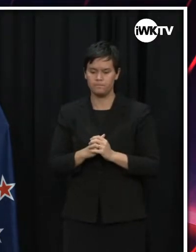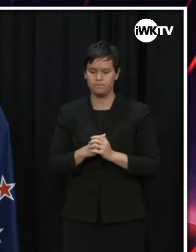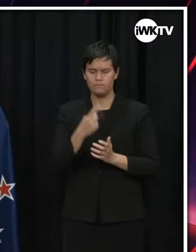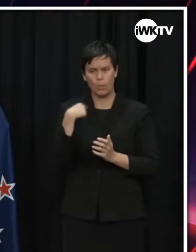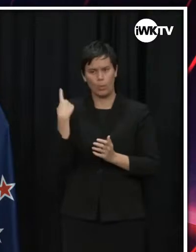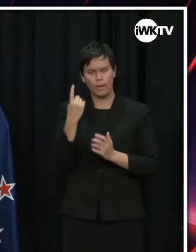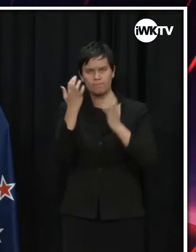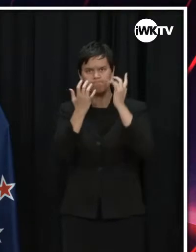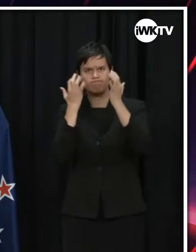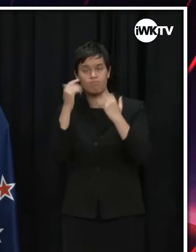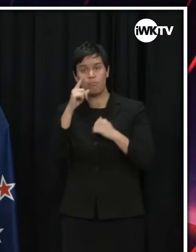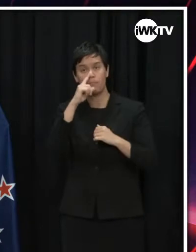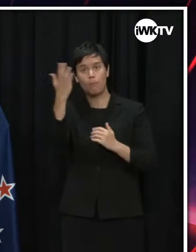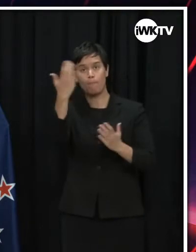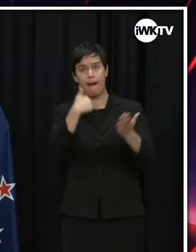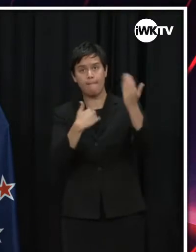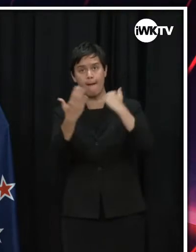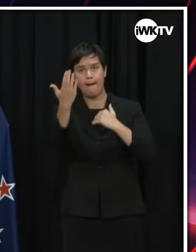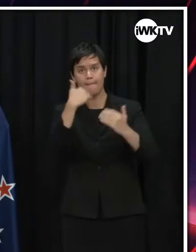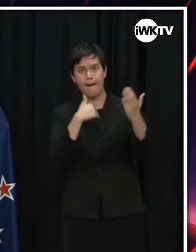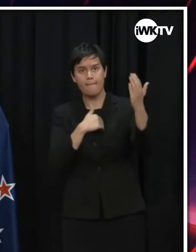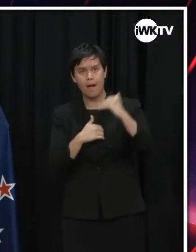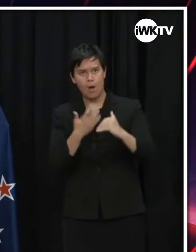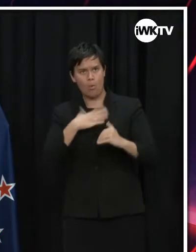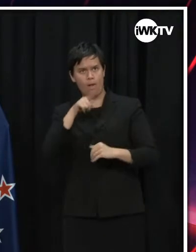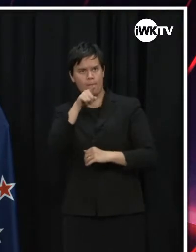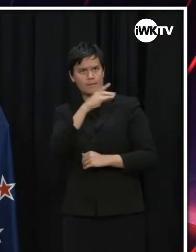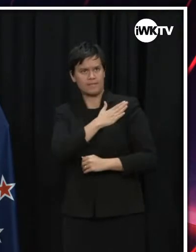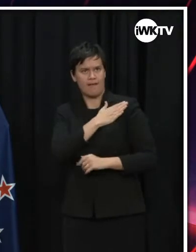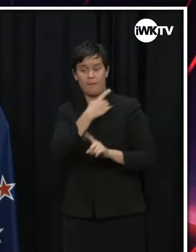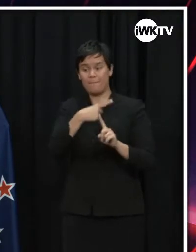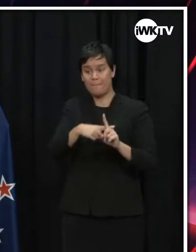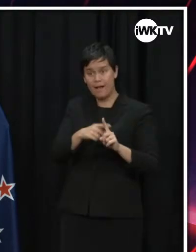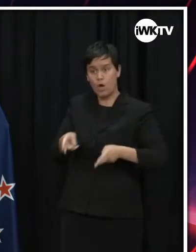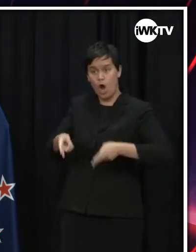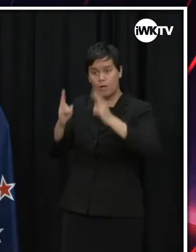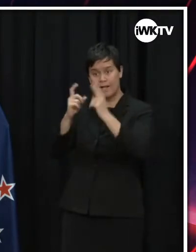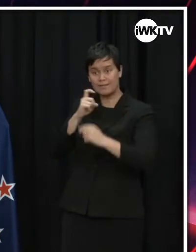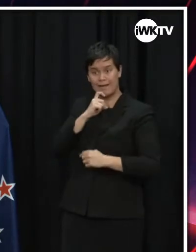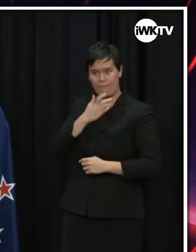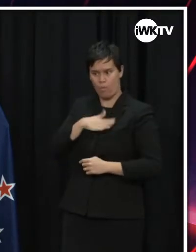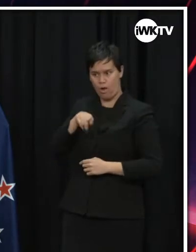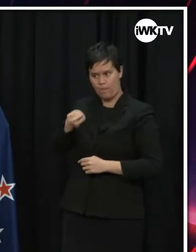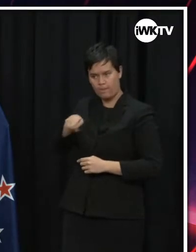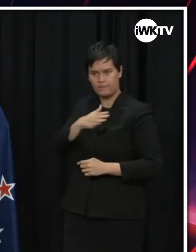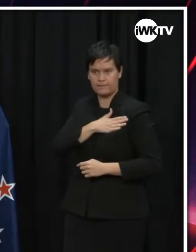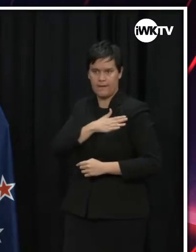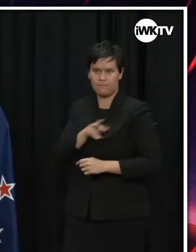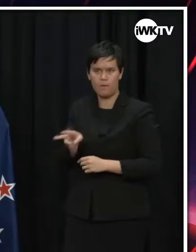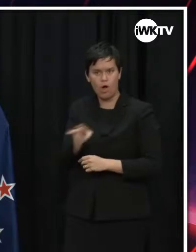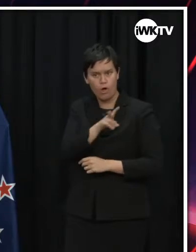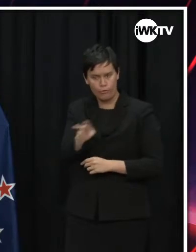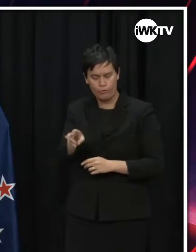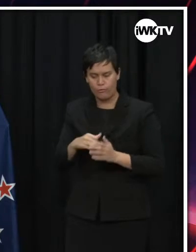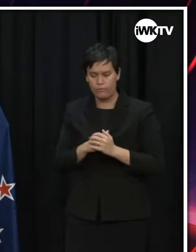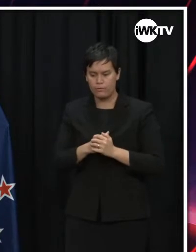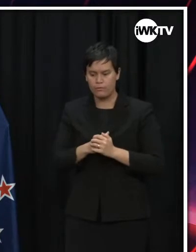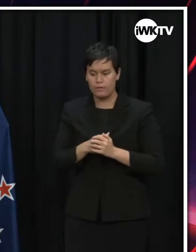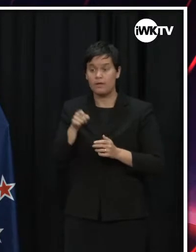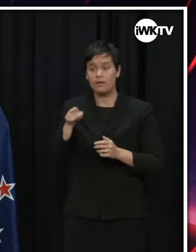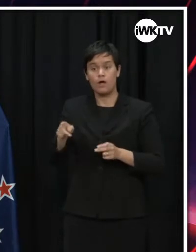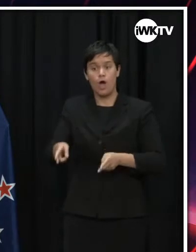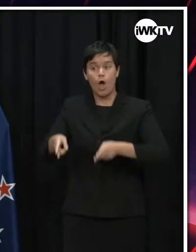and well-being of returnees and staff at this facility as we have made those decisions. The facility is